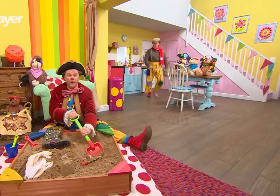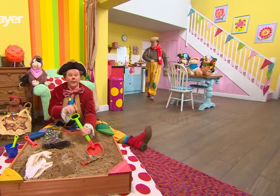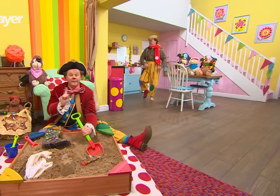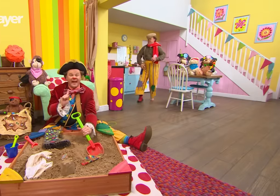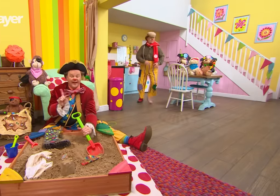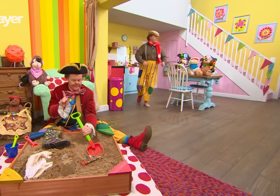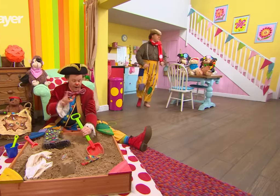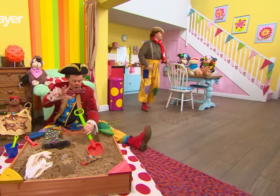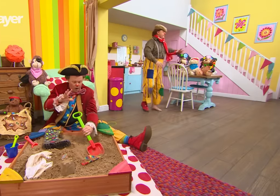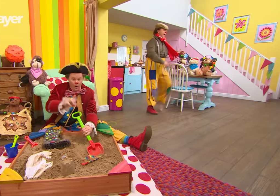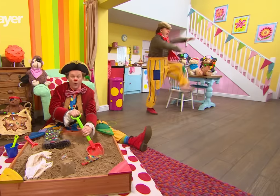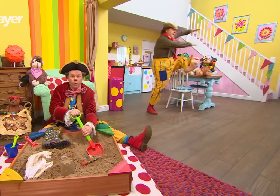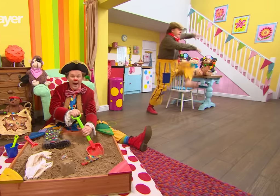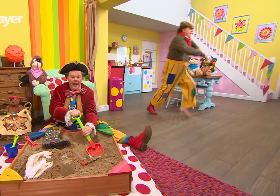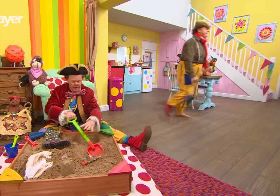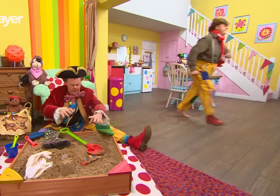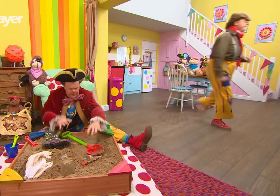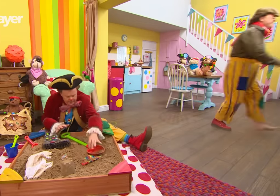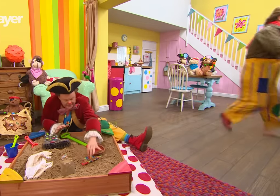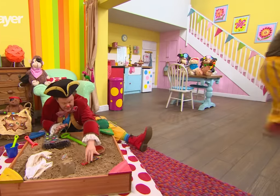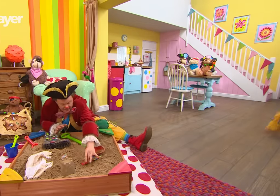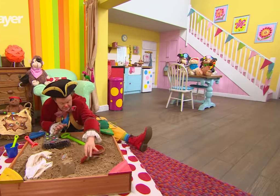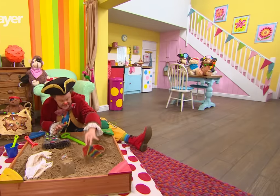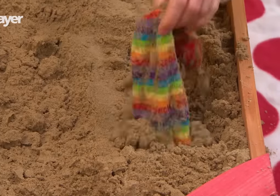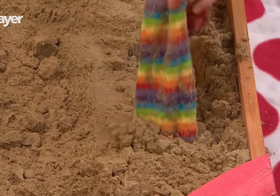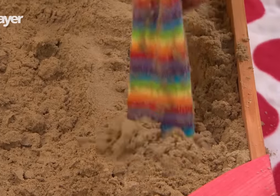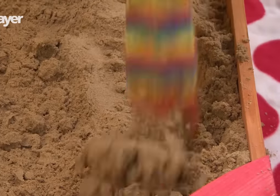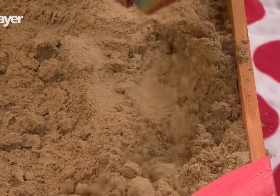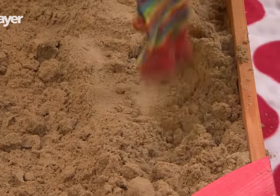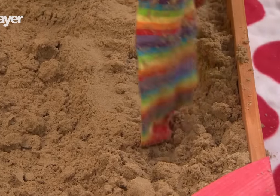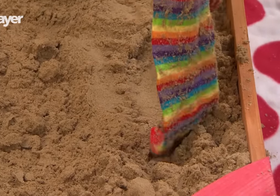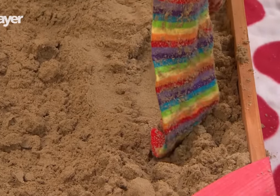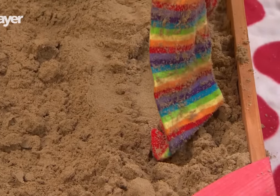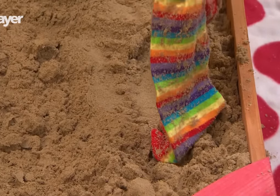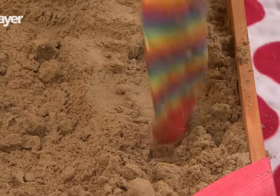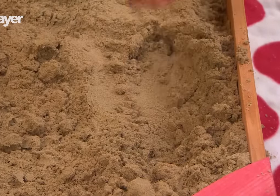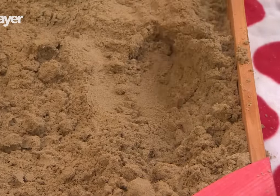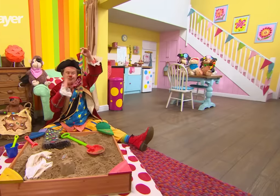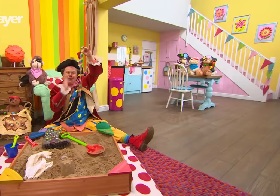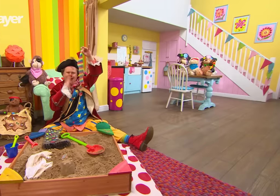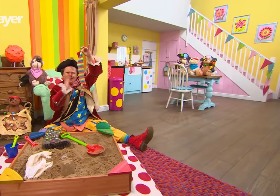Pirate Tumble! What was that? Wow, look! The last piece of treasure! The smelly